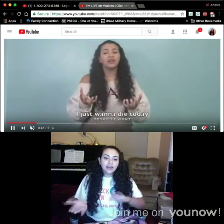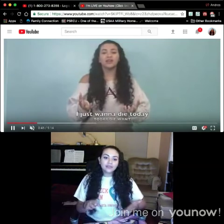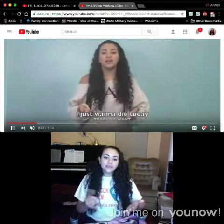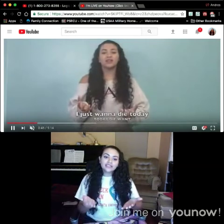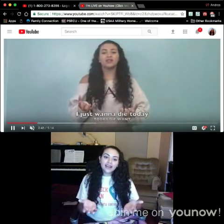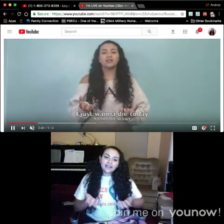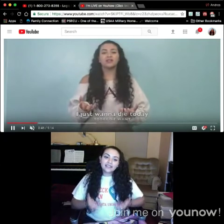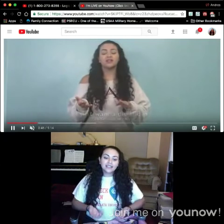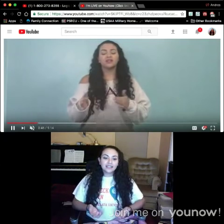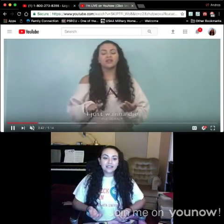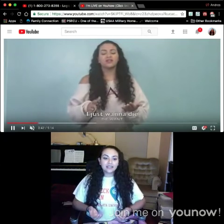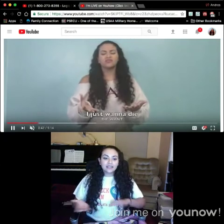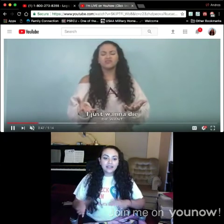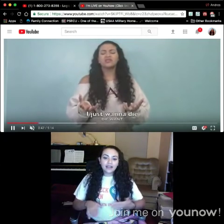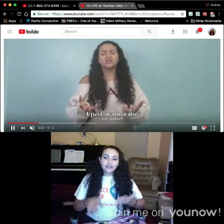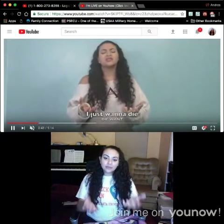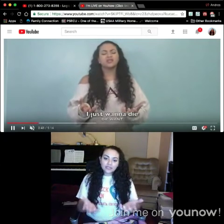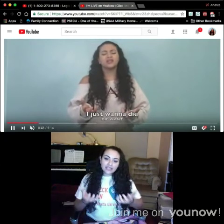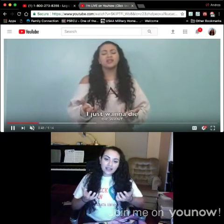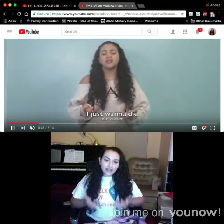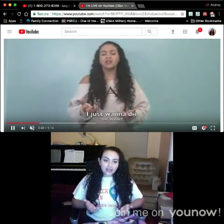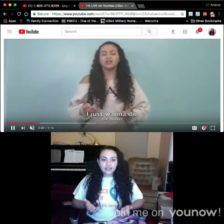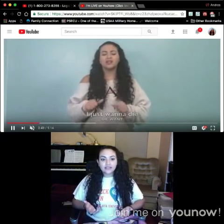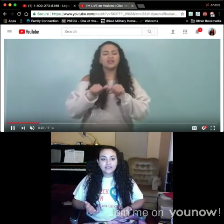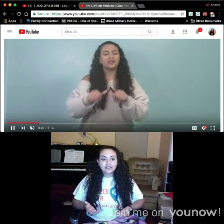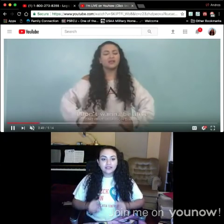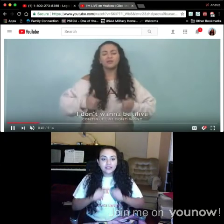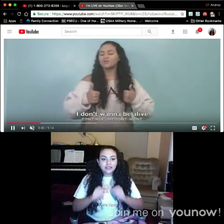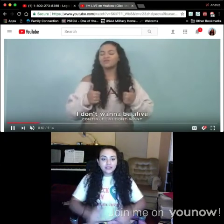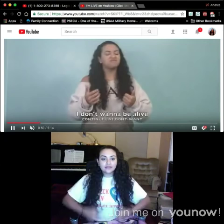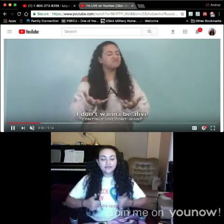I just wanna die today. I just wanna die.